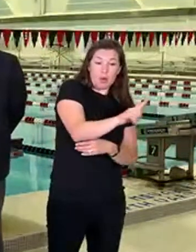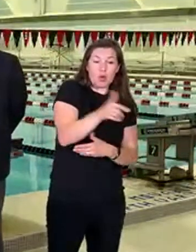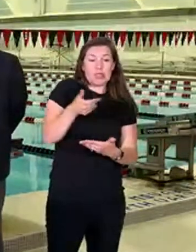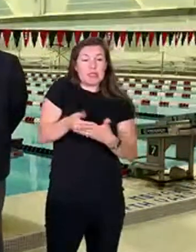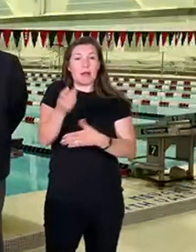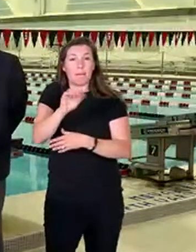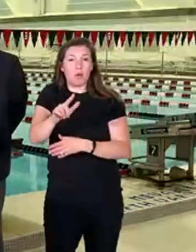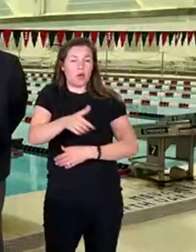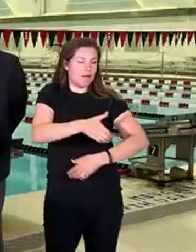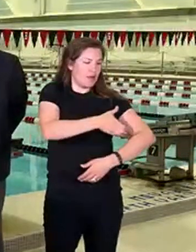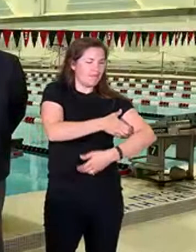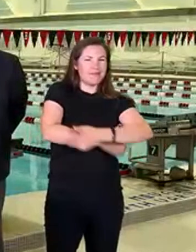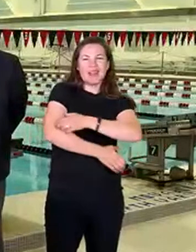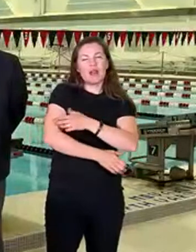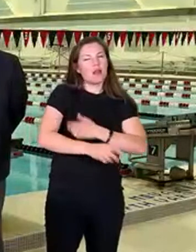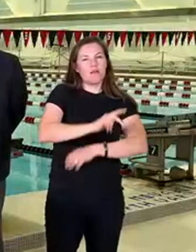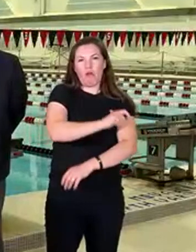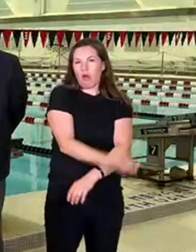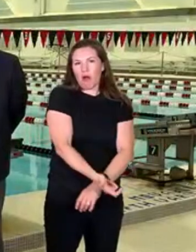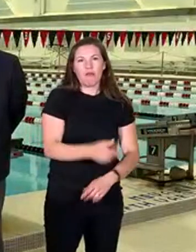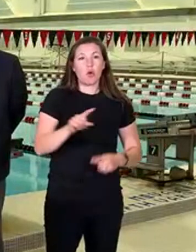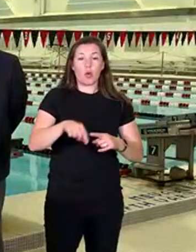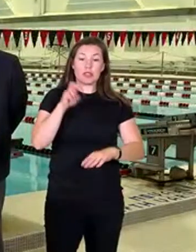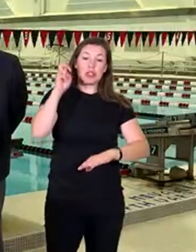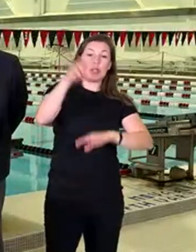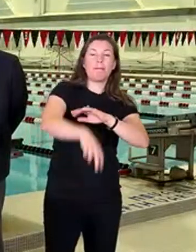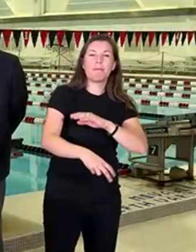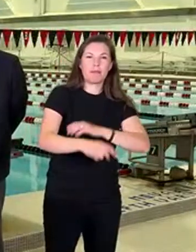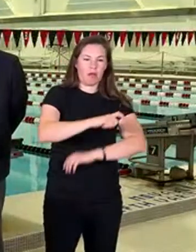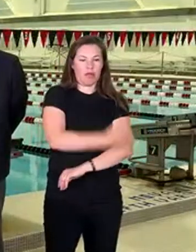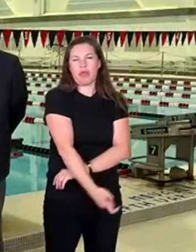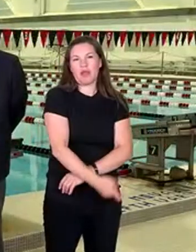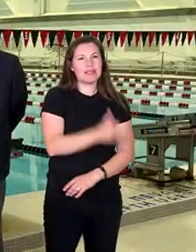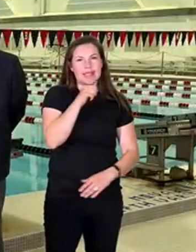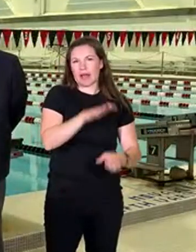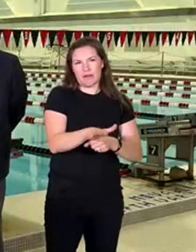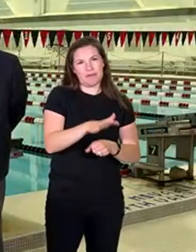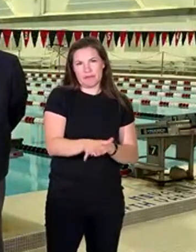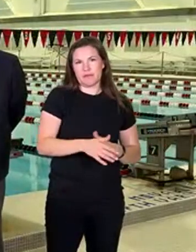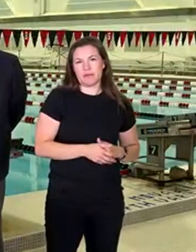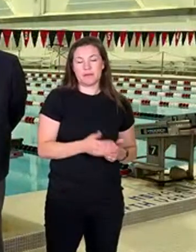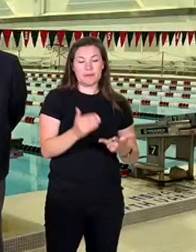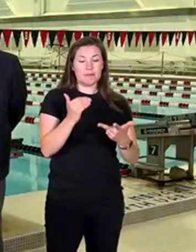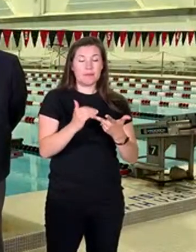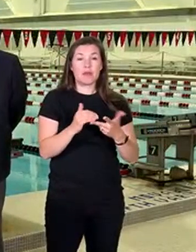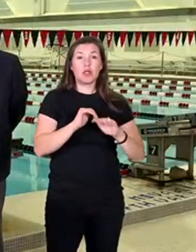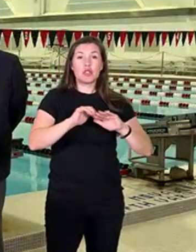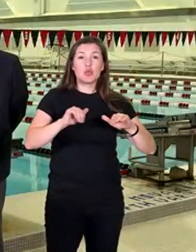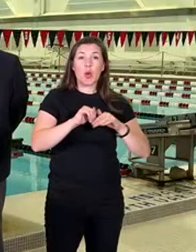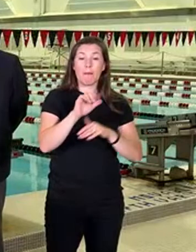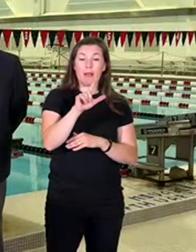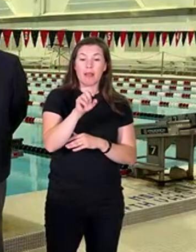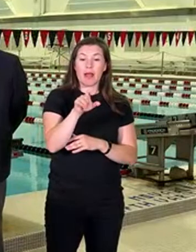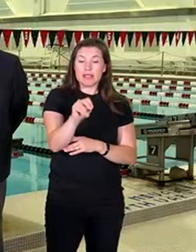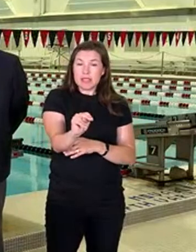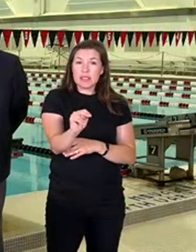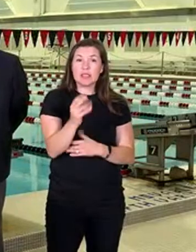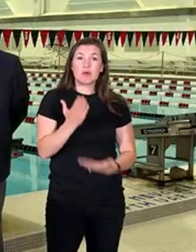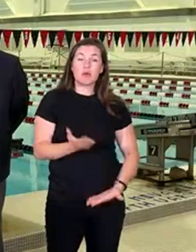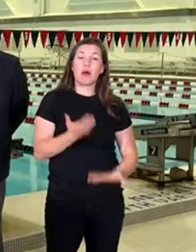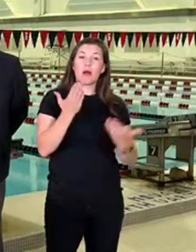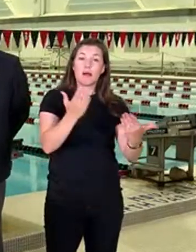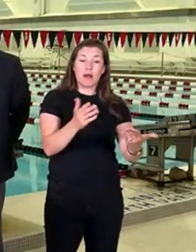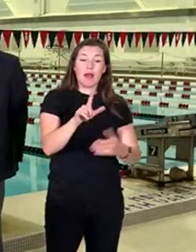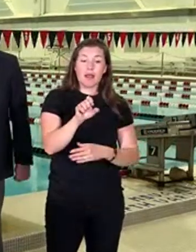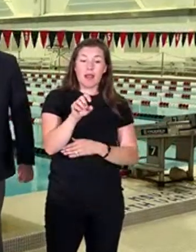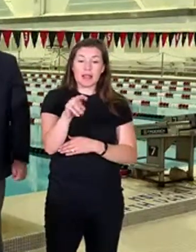Water wings can fall off, especially when jumping in the pool. They don't cut it. Swim lessons, number three. The AEP recommends swim lessons